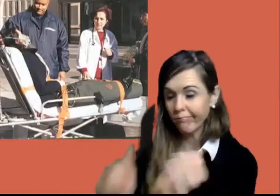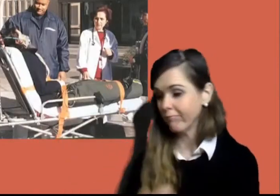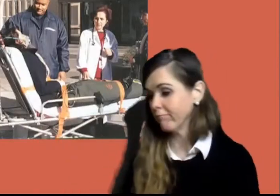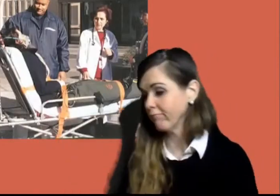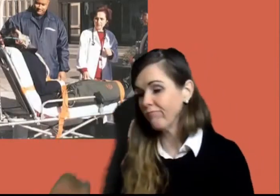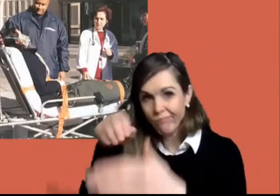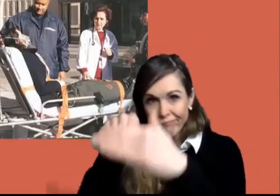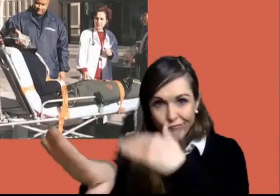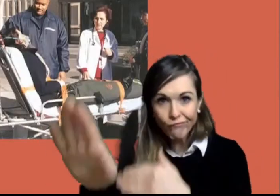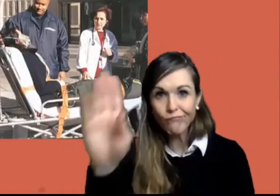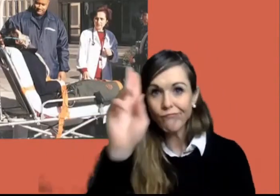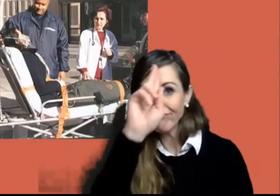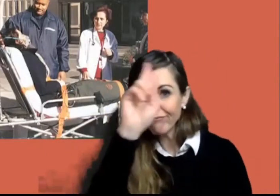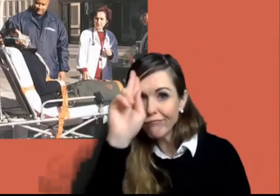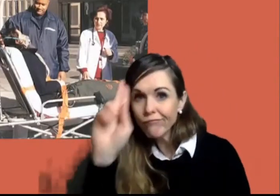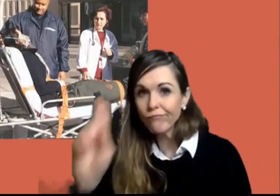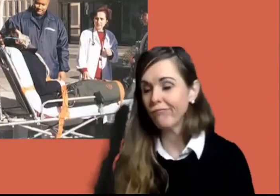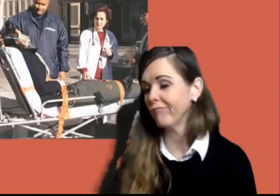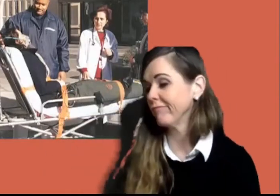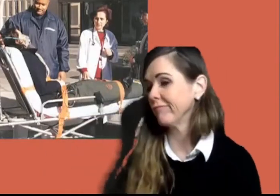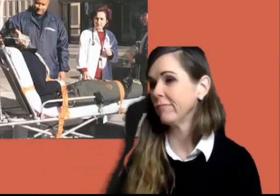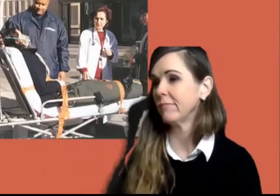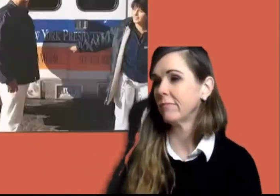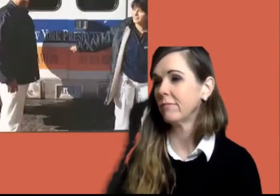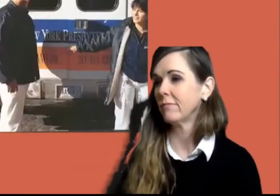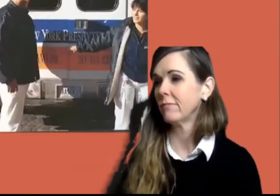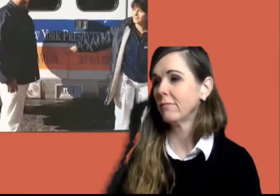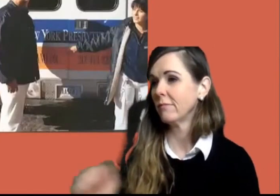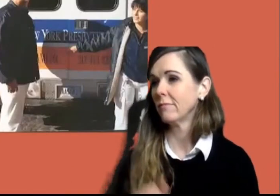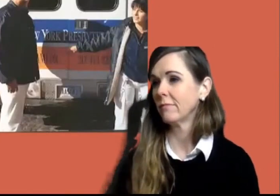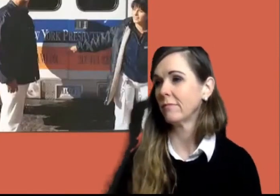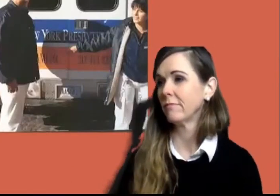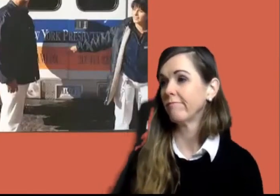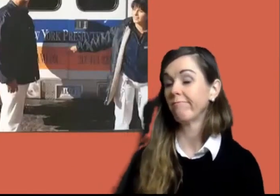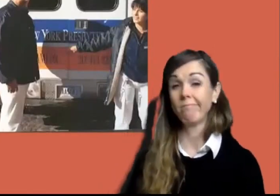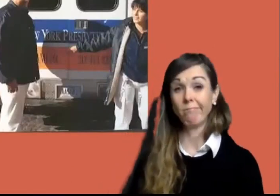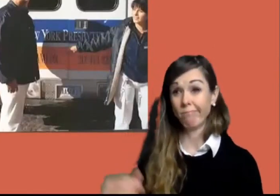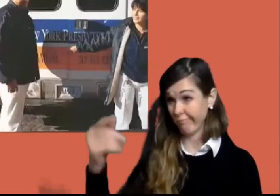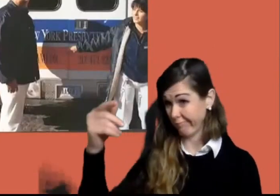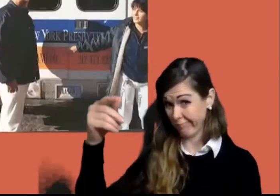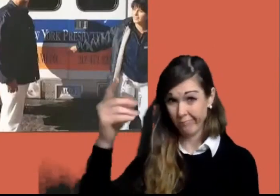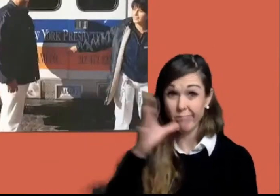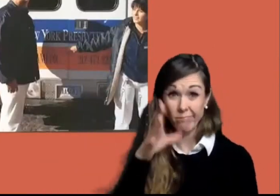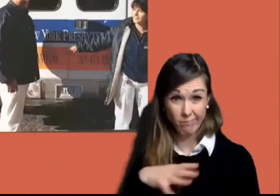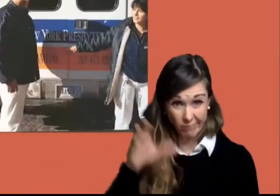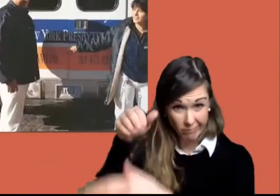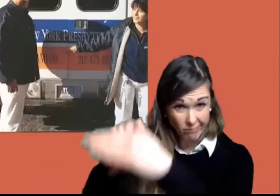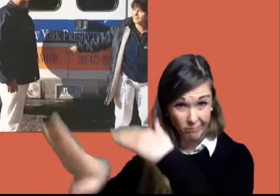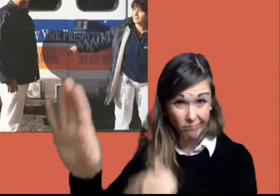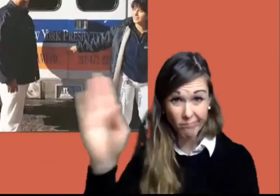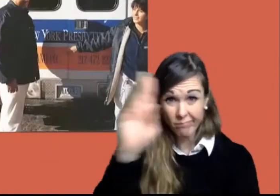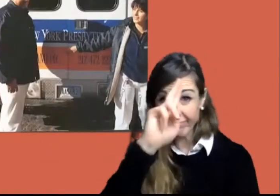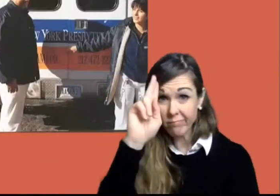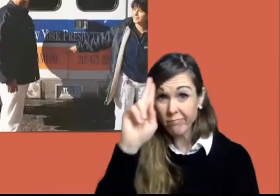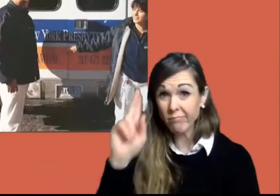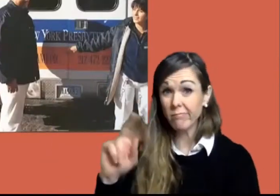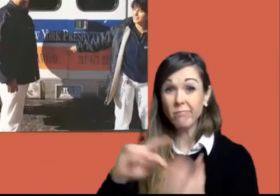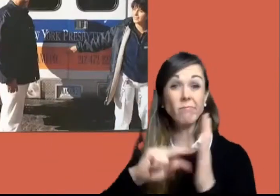And then she is off with the doctor. They enter the hospital together.